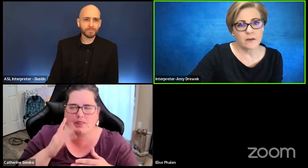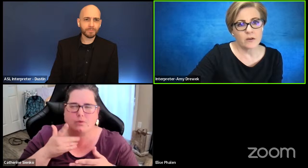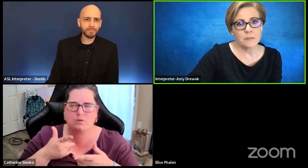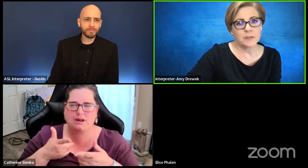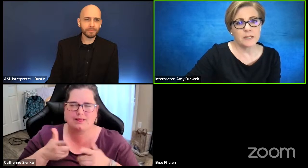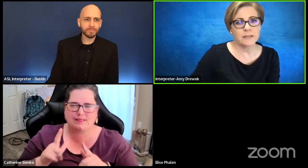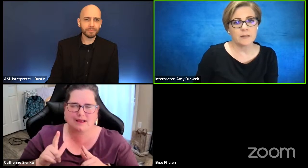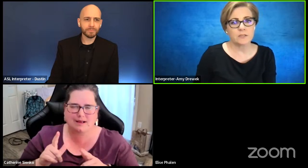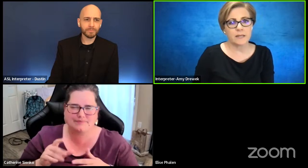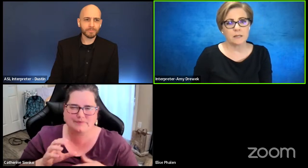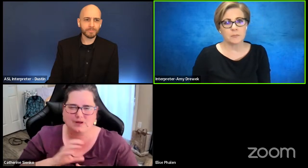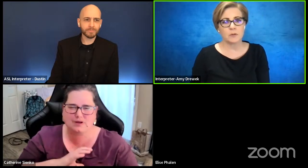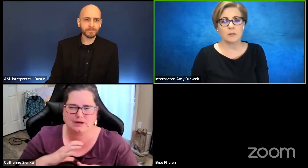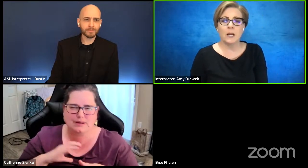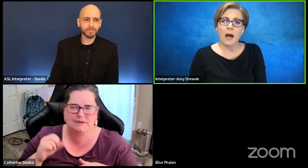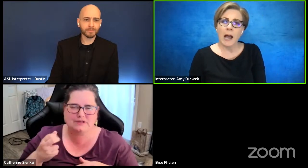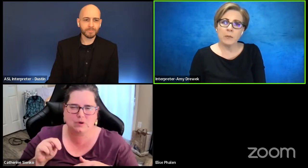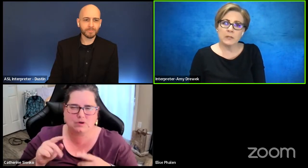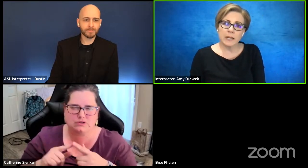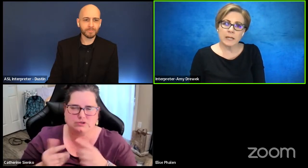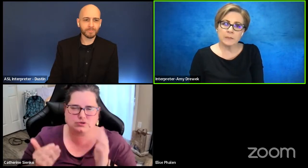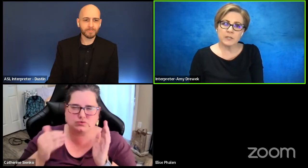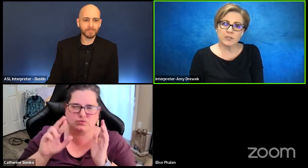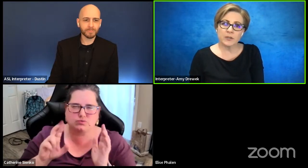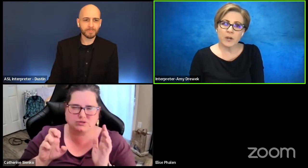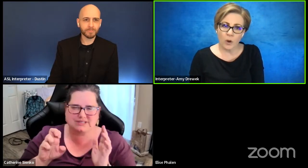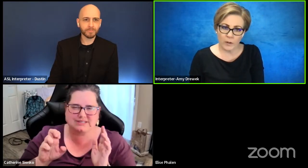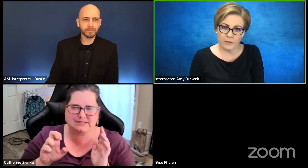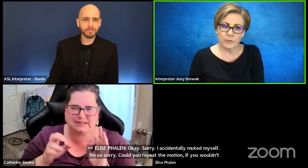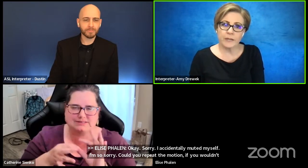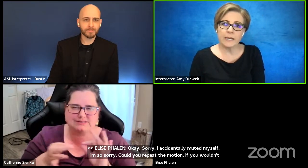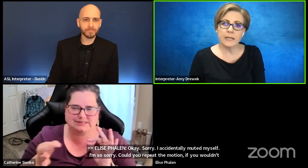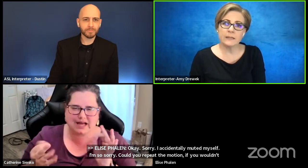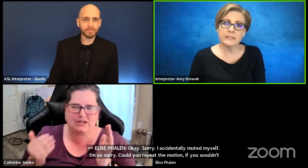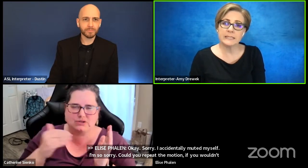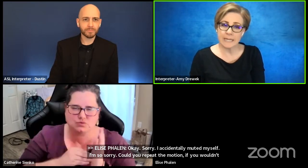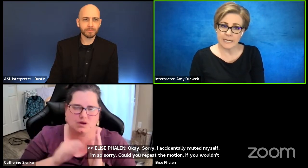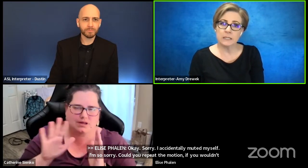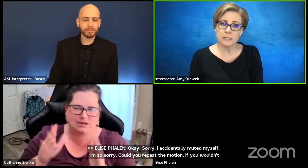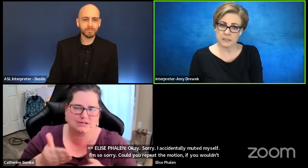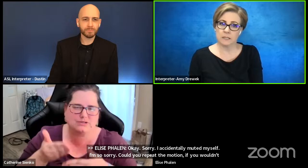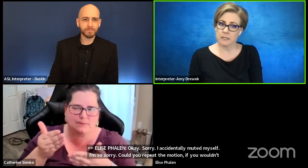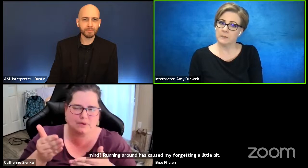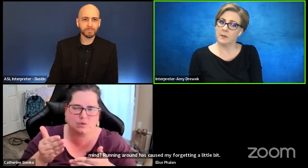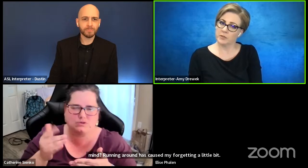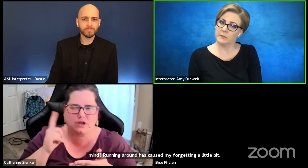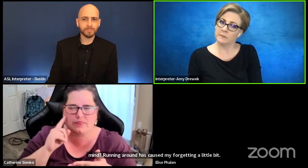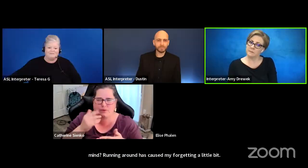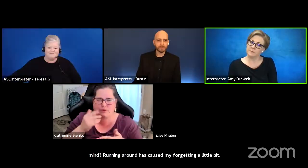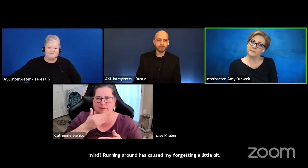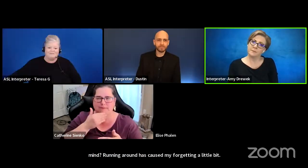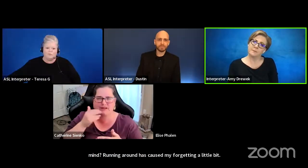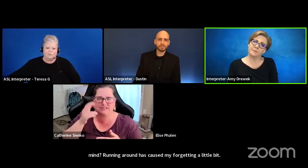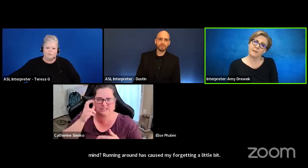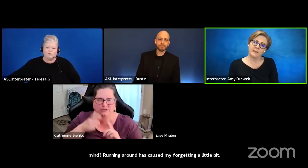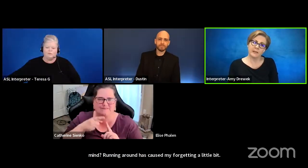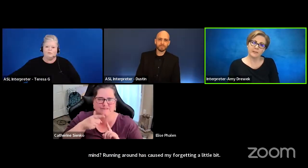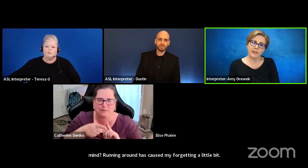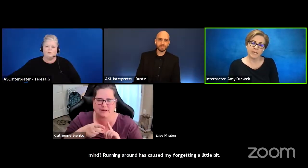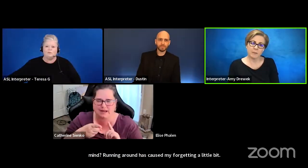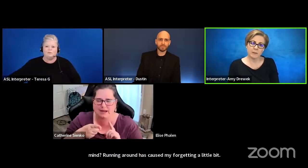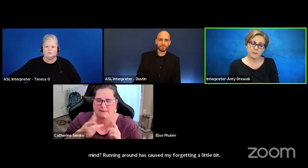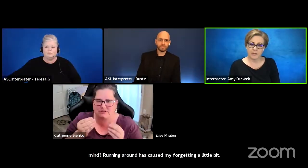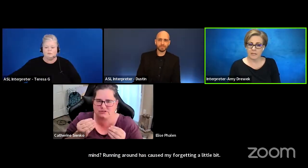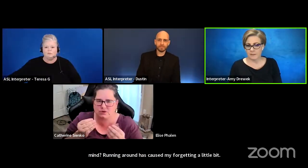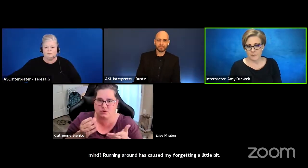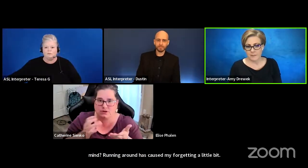This is Commissioner Cienko, completely understandable. I will let Commissioner Cohen restate the motion.